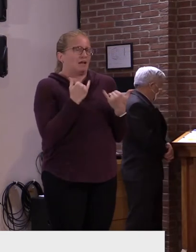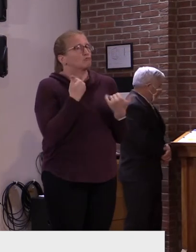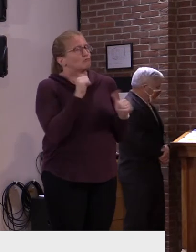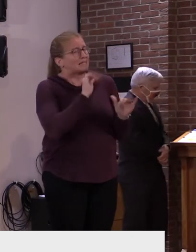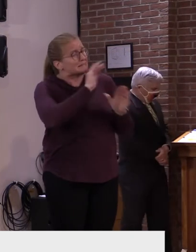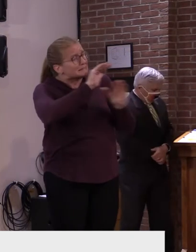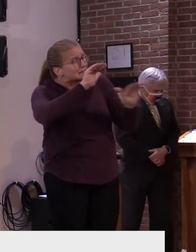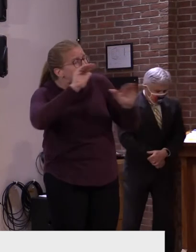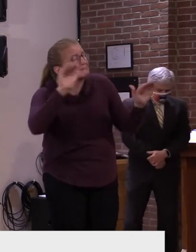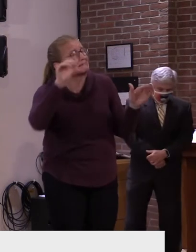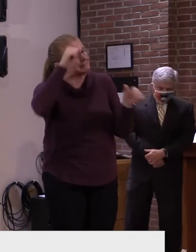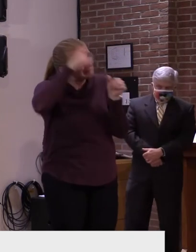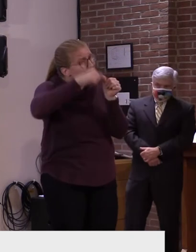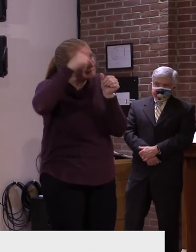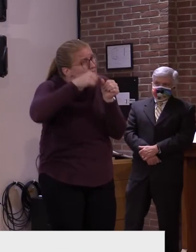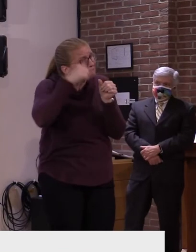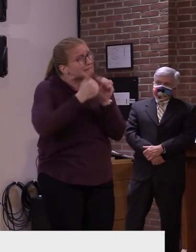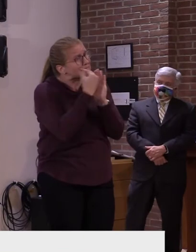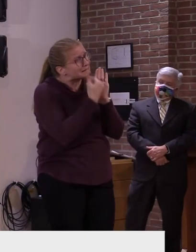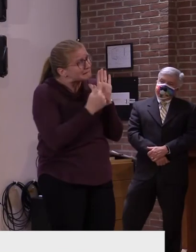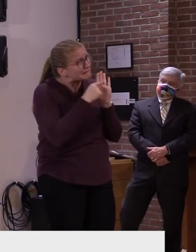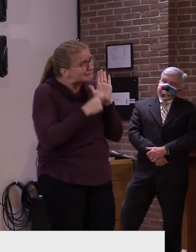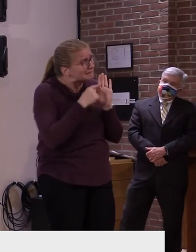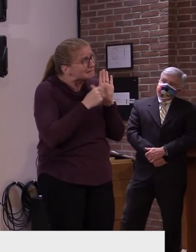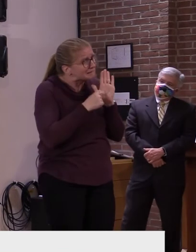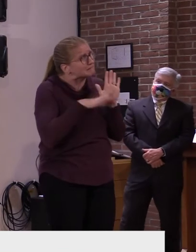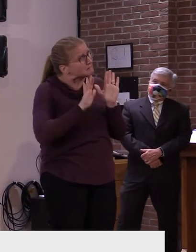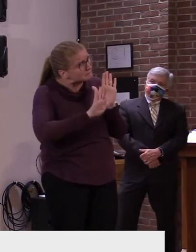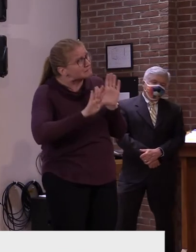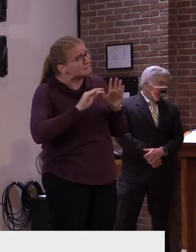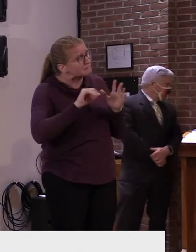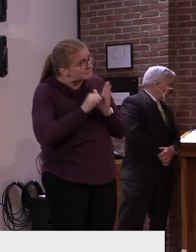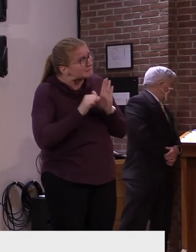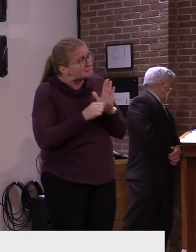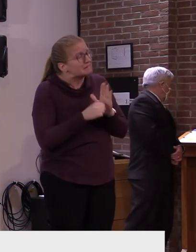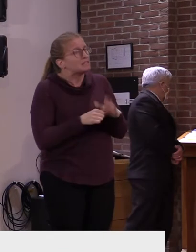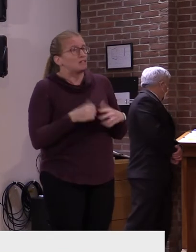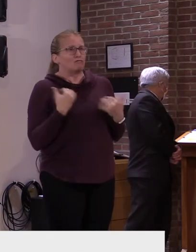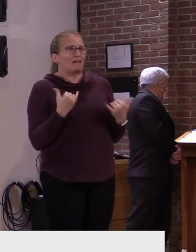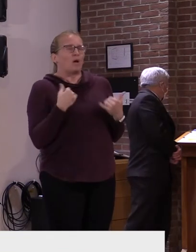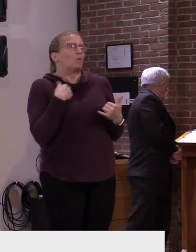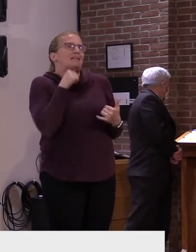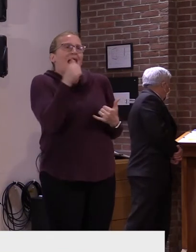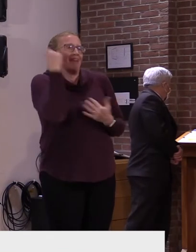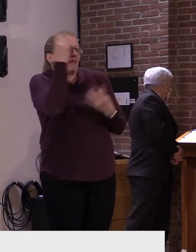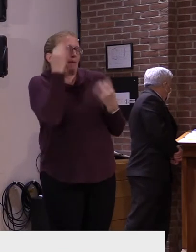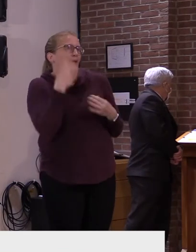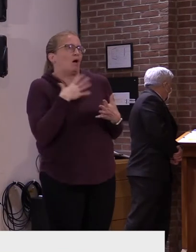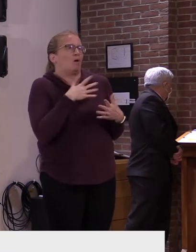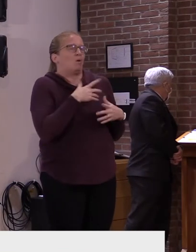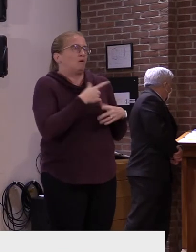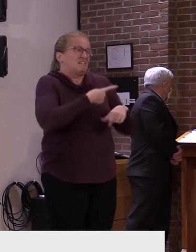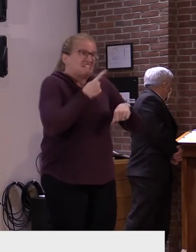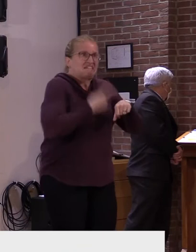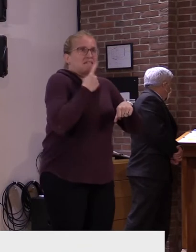we're not contemplating enforcement with with private gatherings more in the public eye and commercial establishments